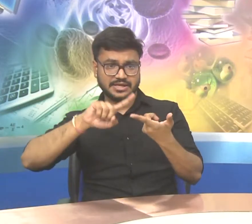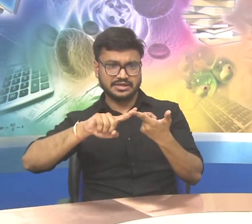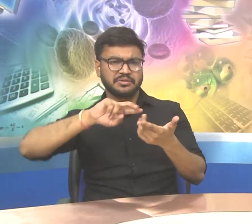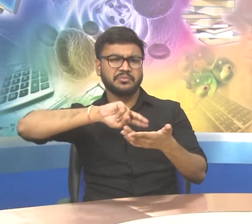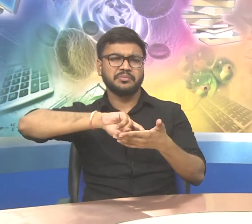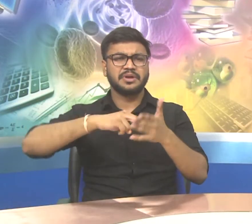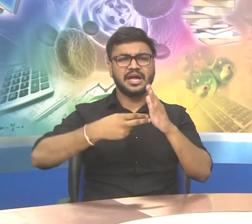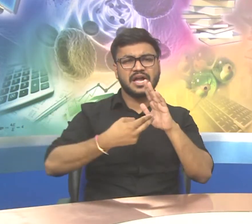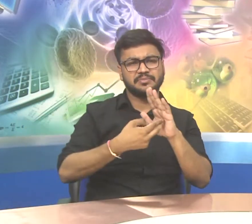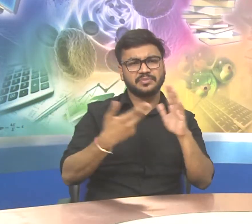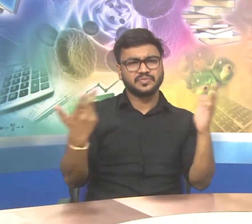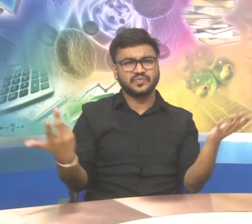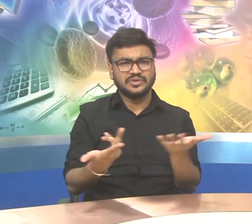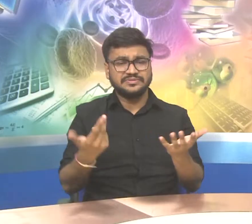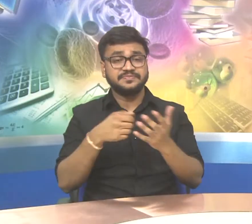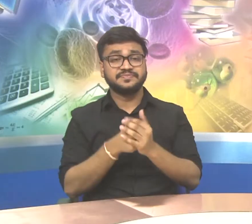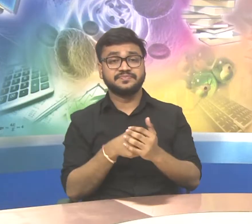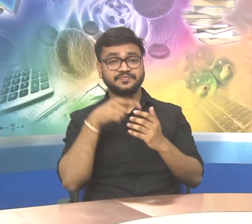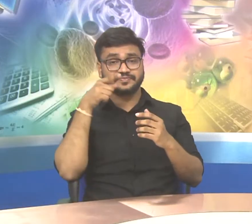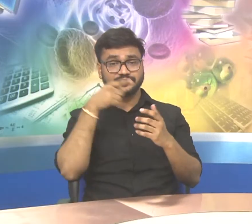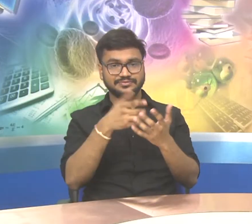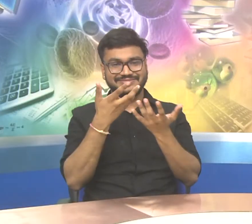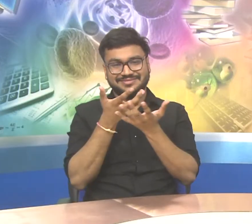Next is existence.